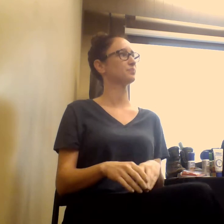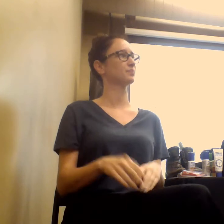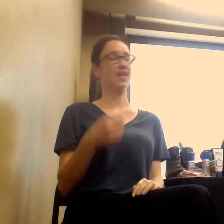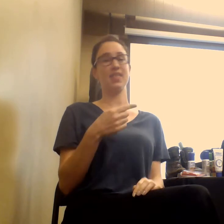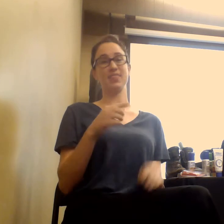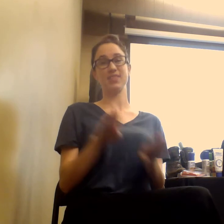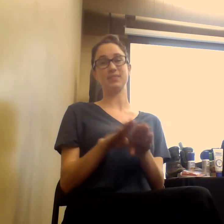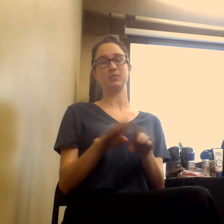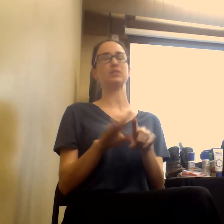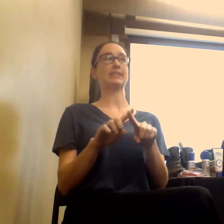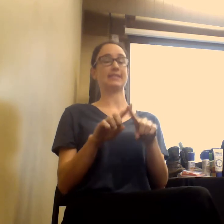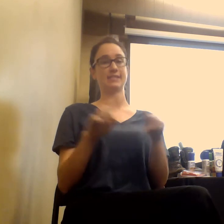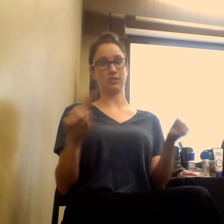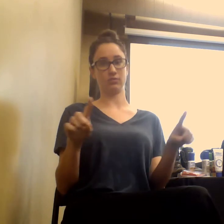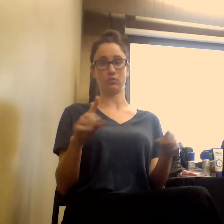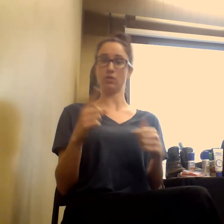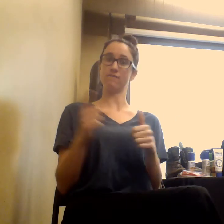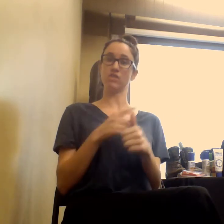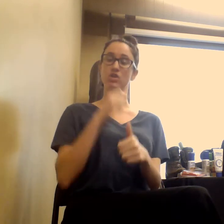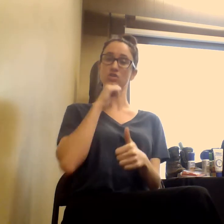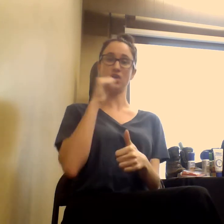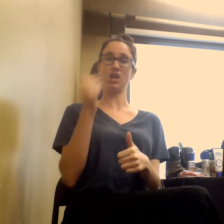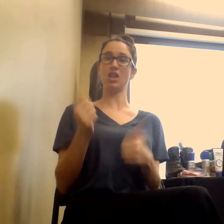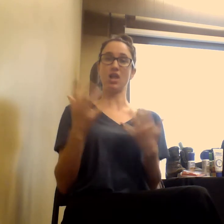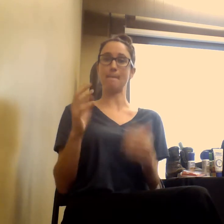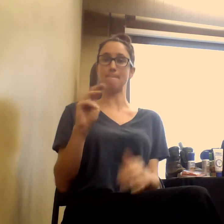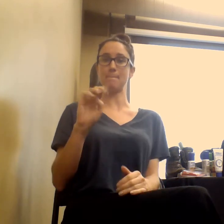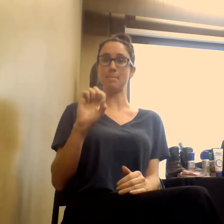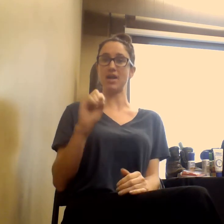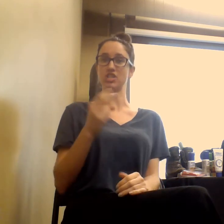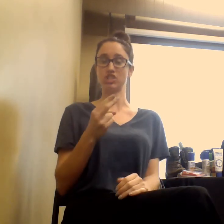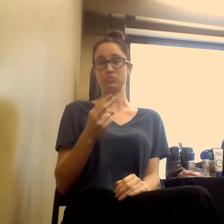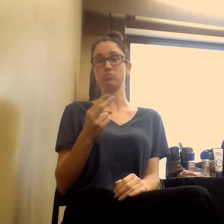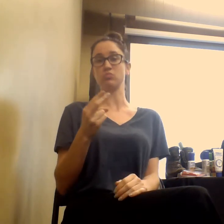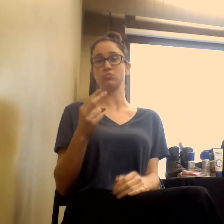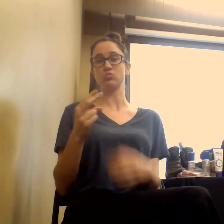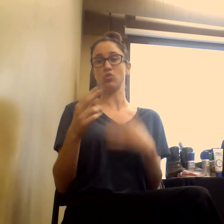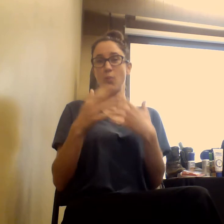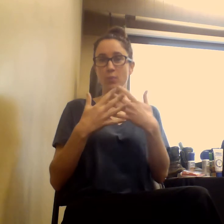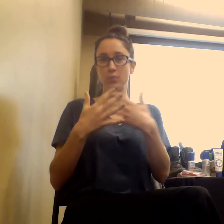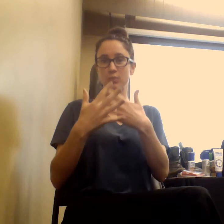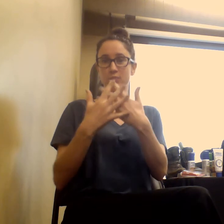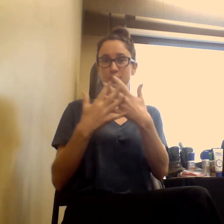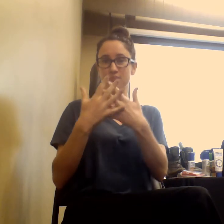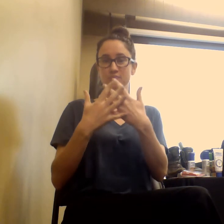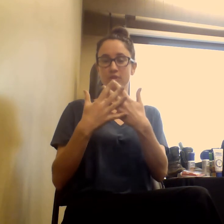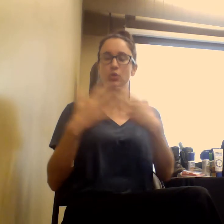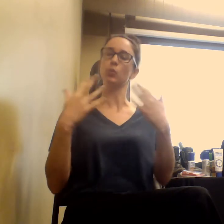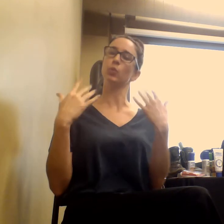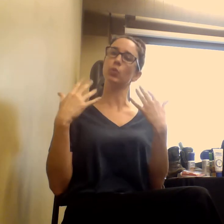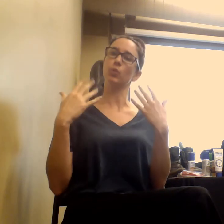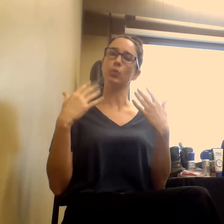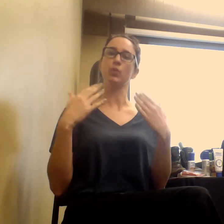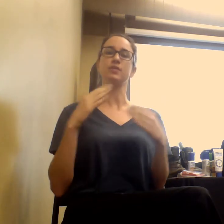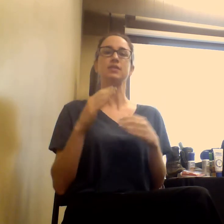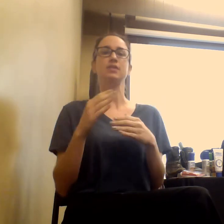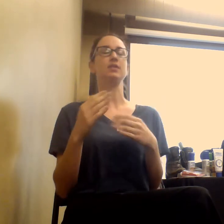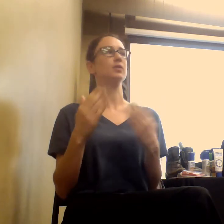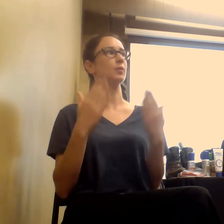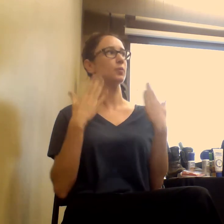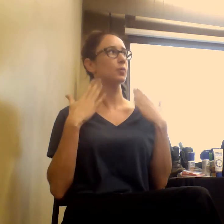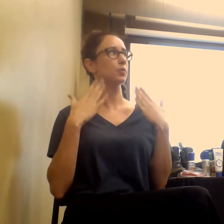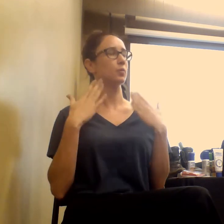mesh, right? So it's not going to breathe as well. But it is made of Gore-Tex, so we do know that it's going to breathe some. Now, if you